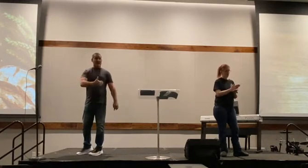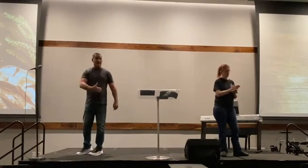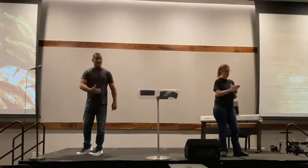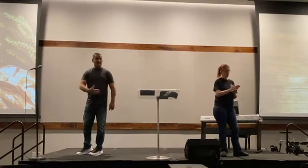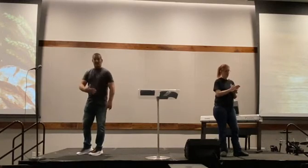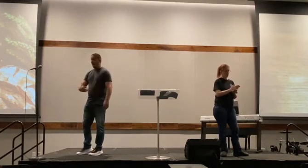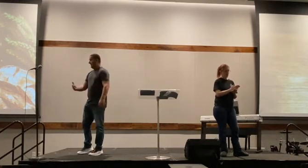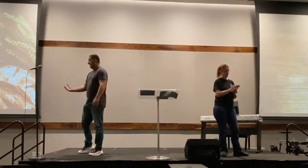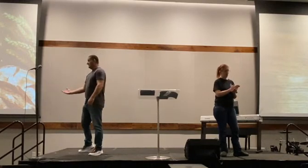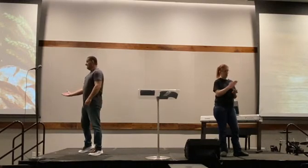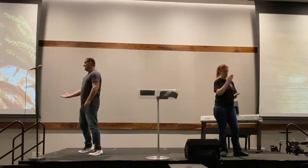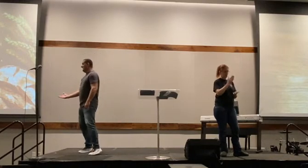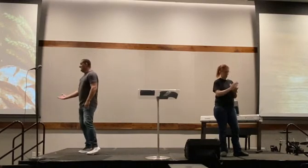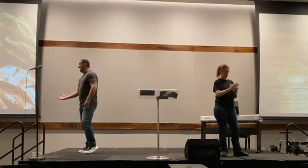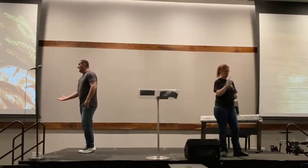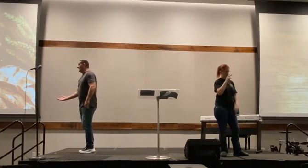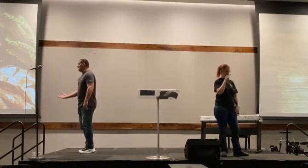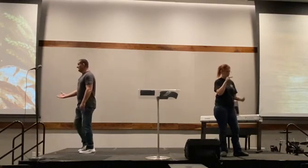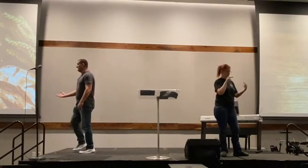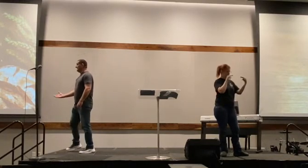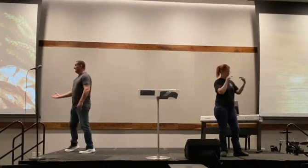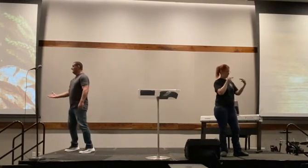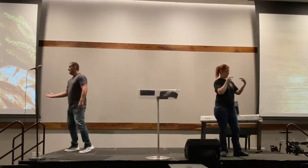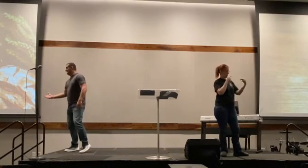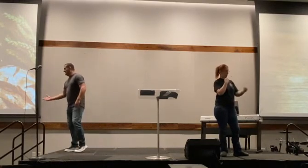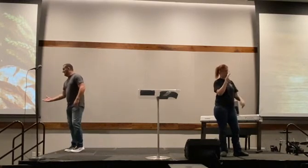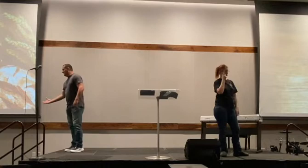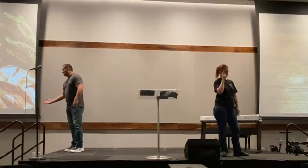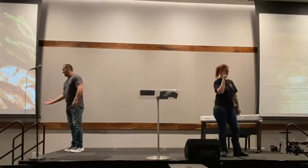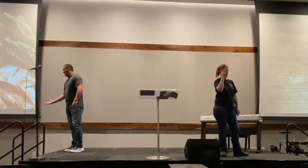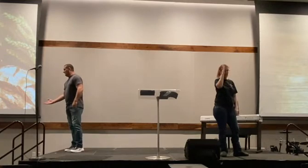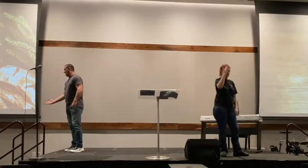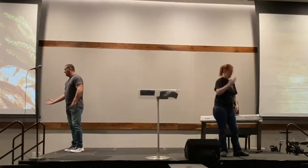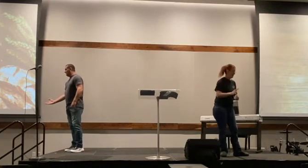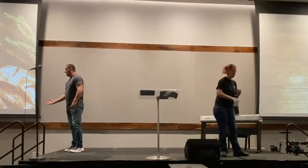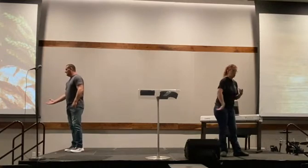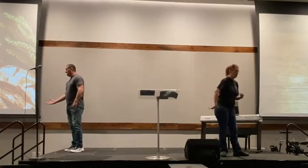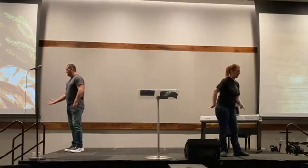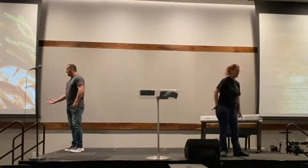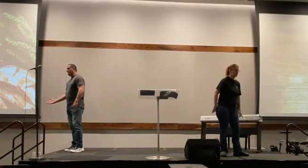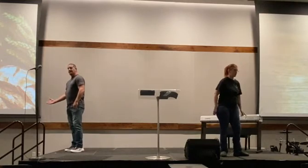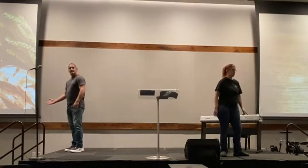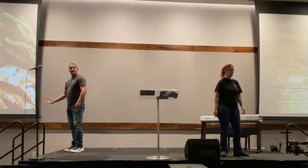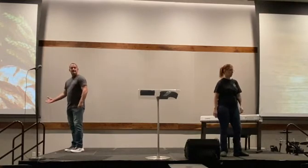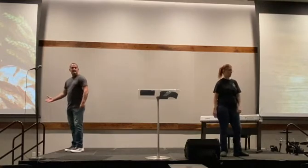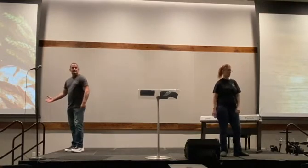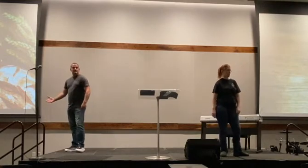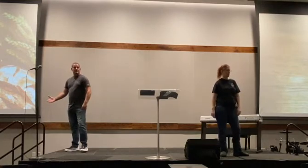parents right there with me, looked him dead in the eye, and I said, listen, it is never too late.